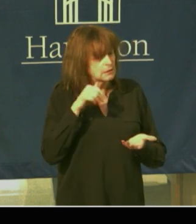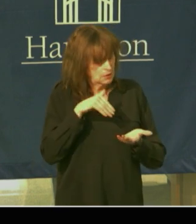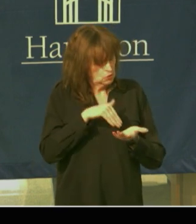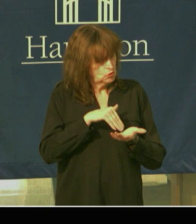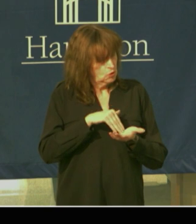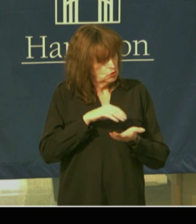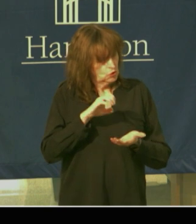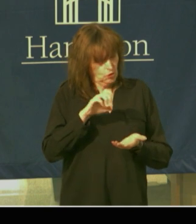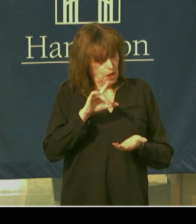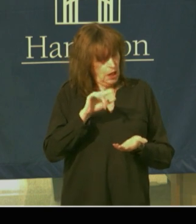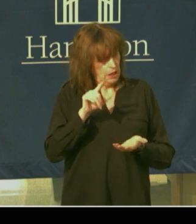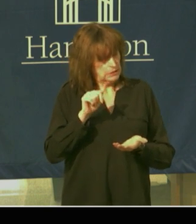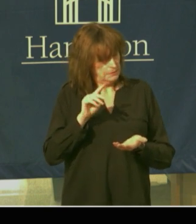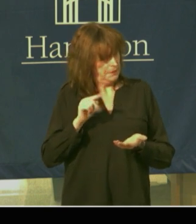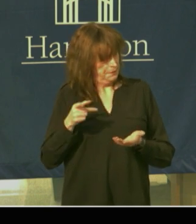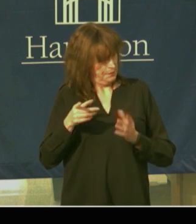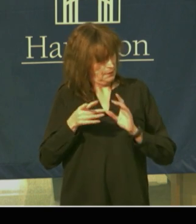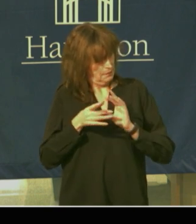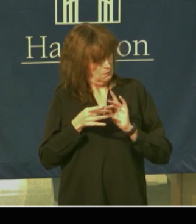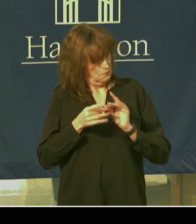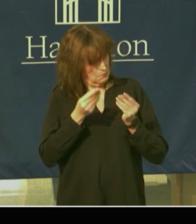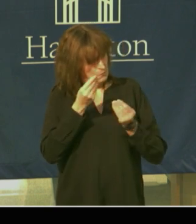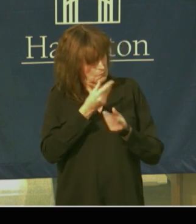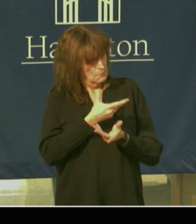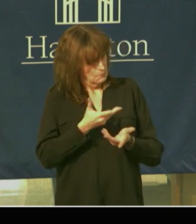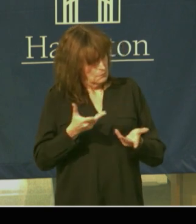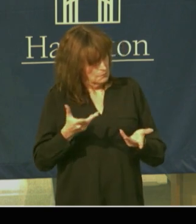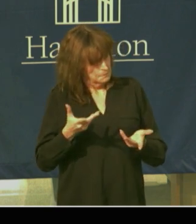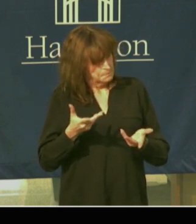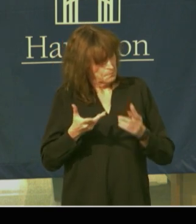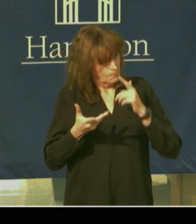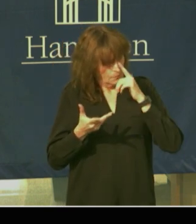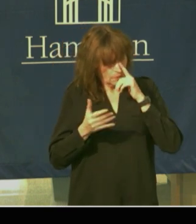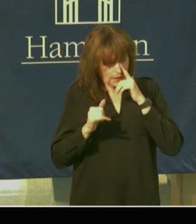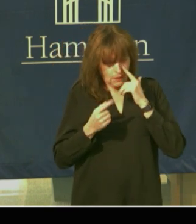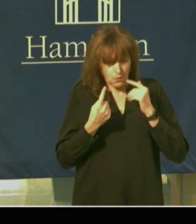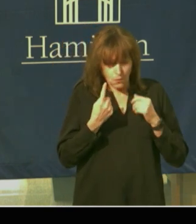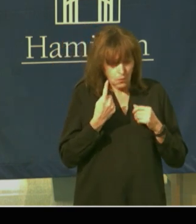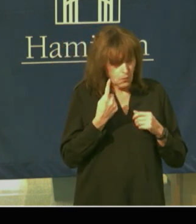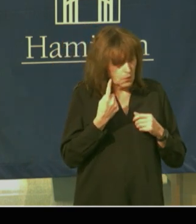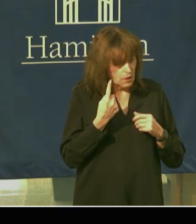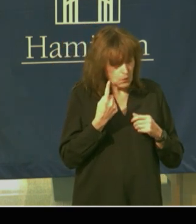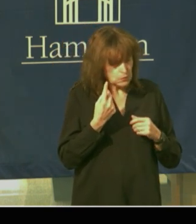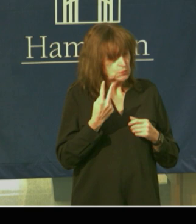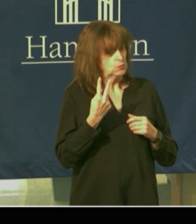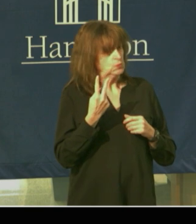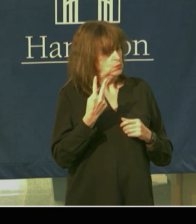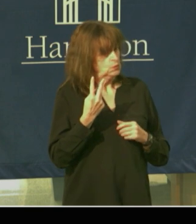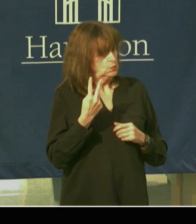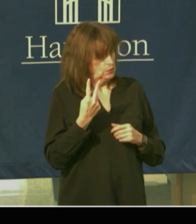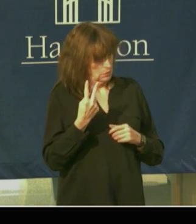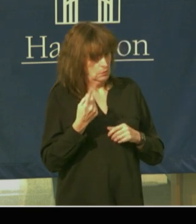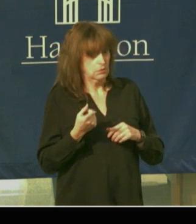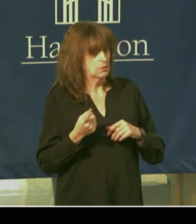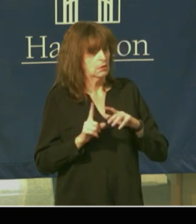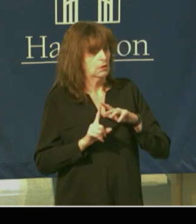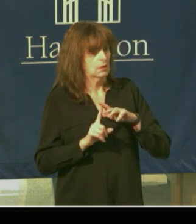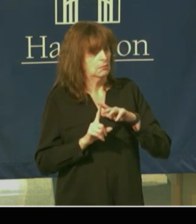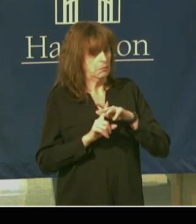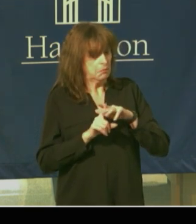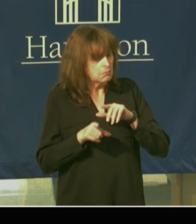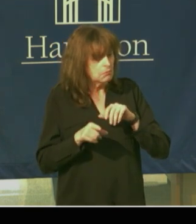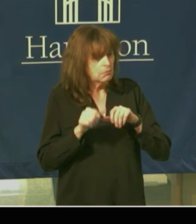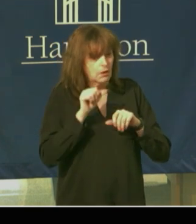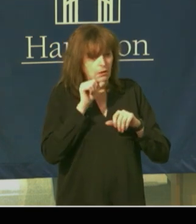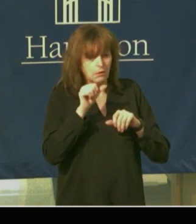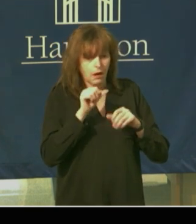with the mayor, we have now found at least 2 instances where our current investigations